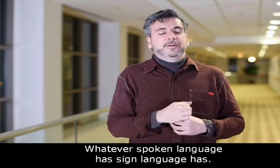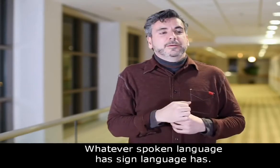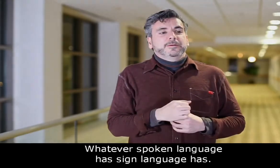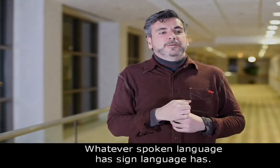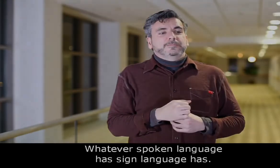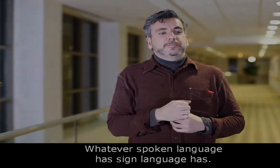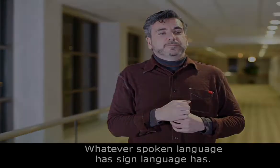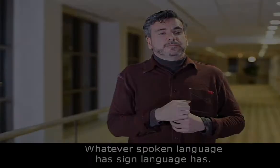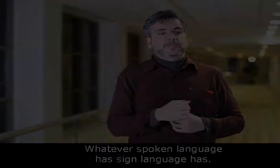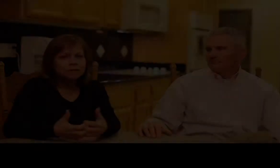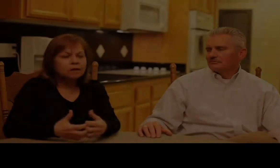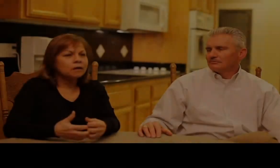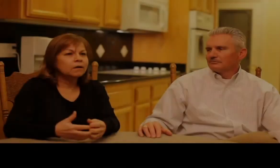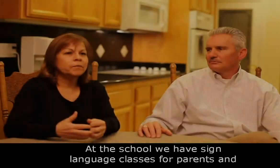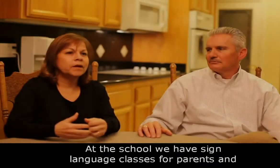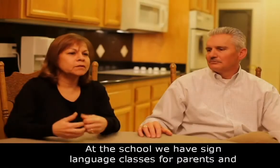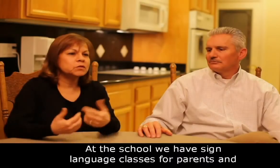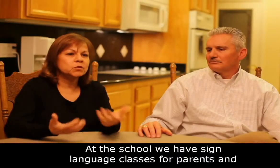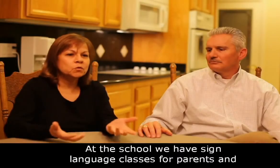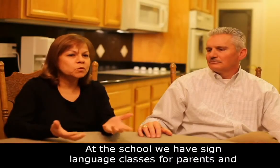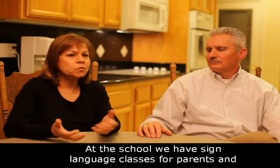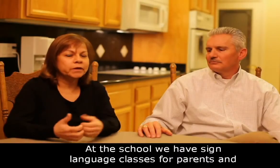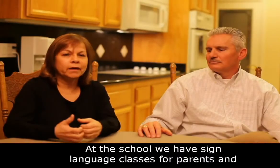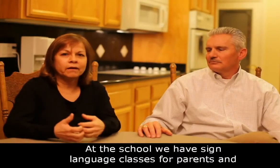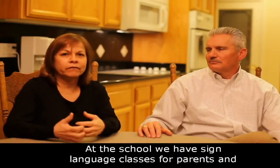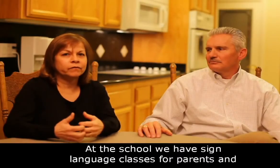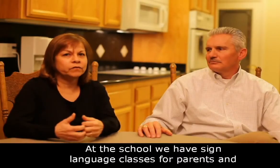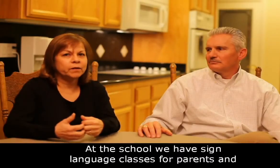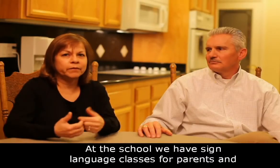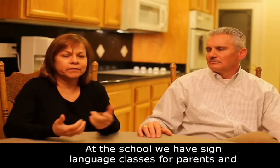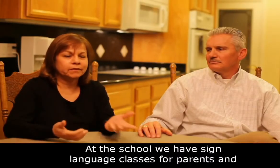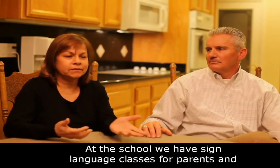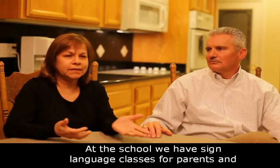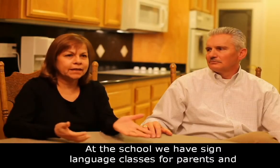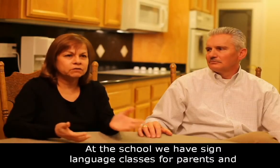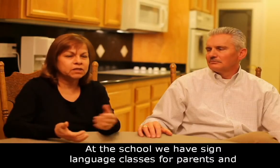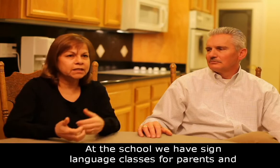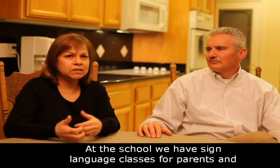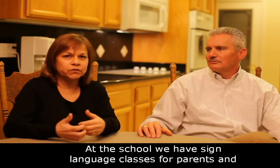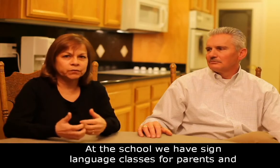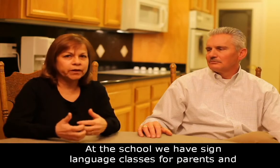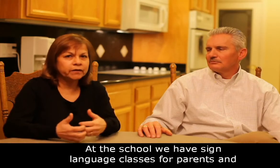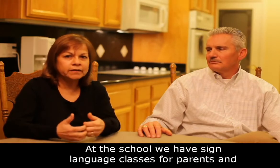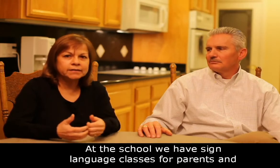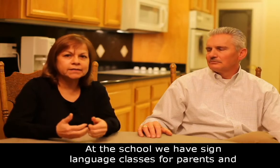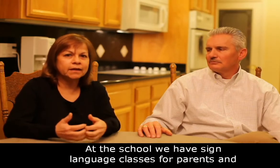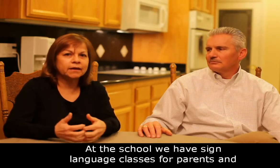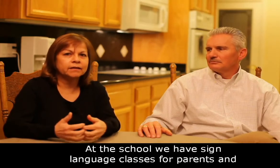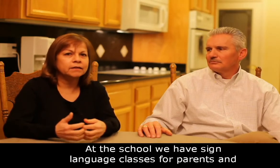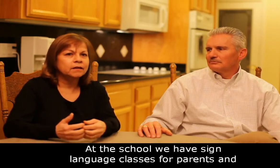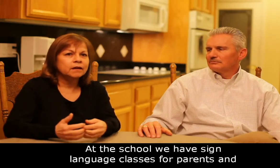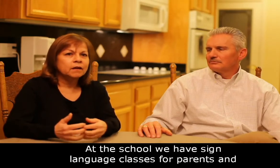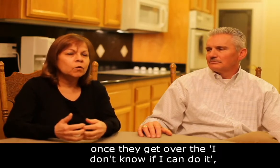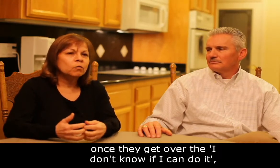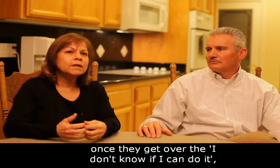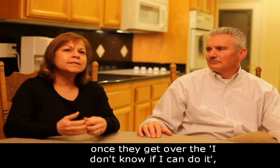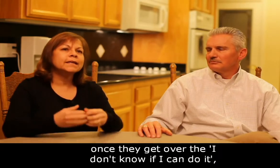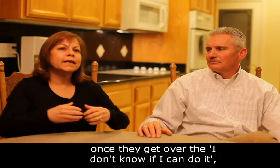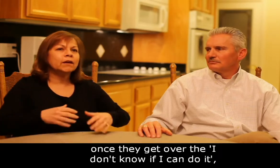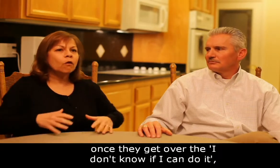has. At the school, we have sign language classes for the parents, and once they get